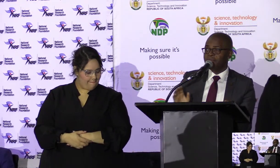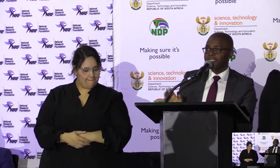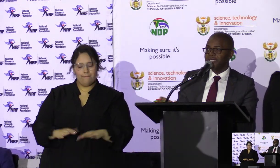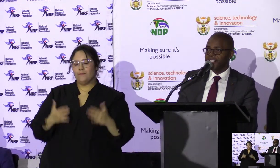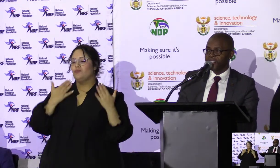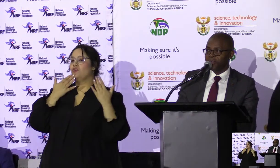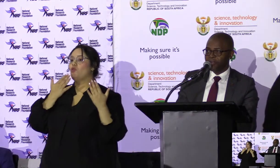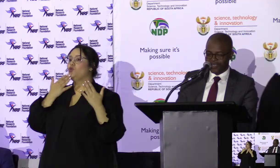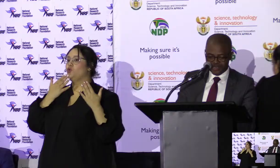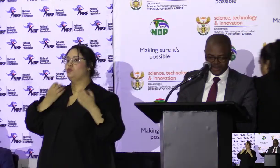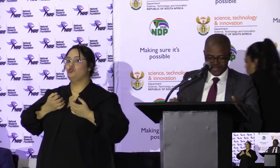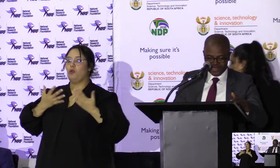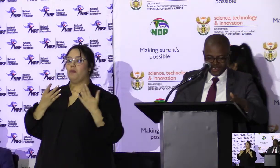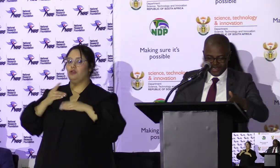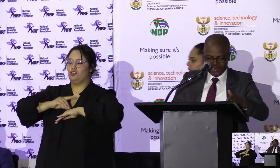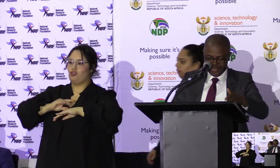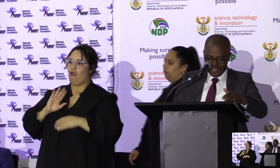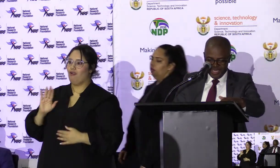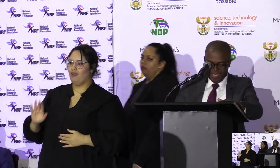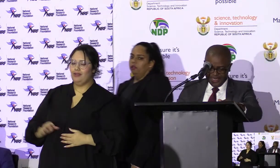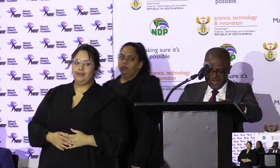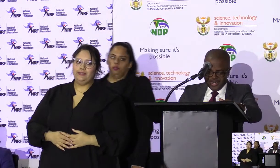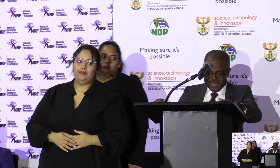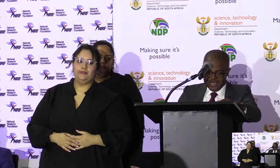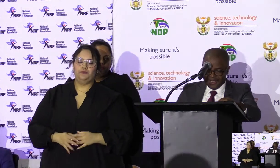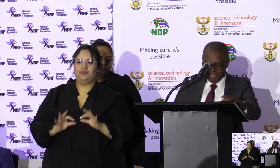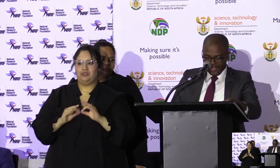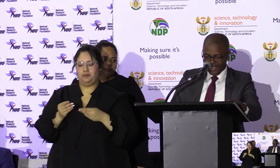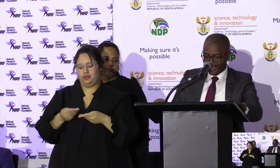Thank you very much, Doc.